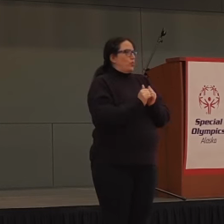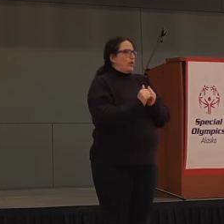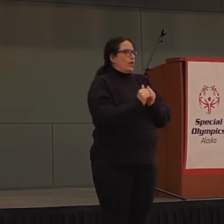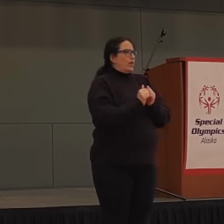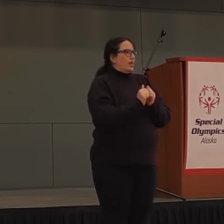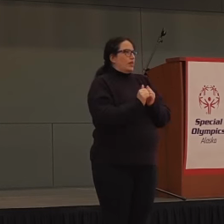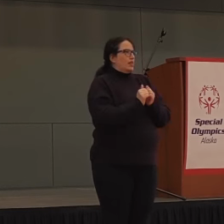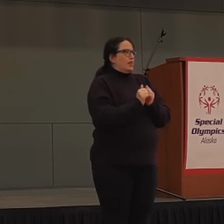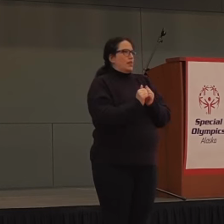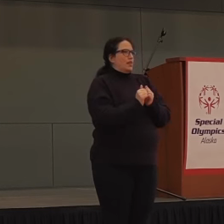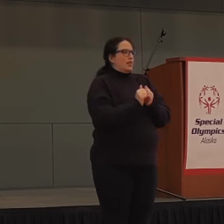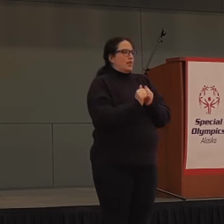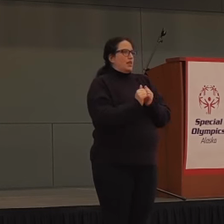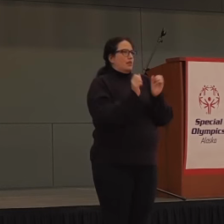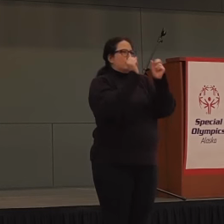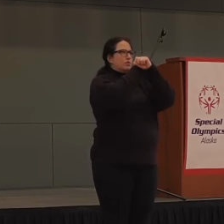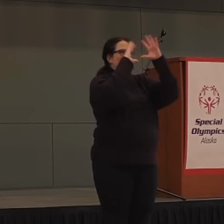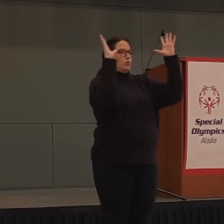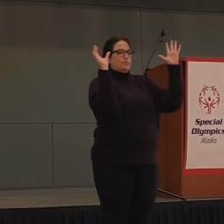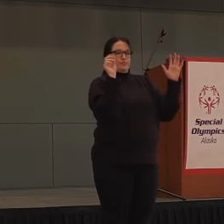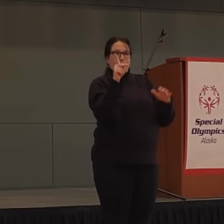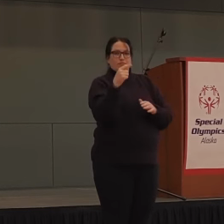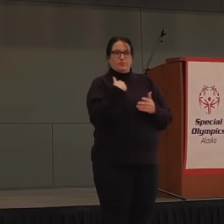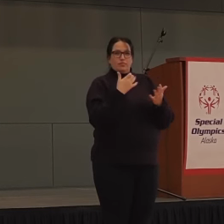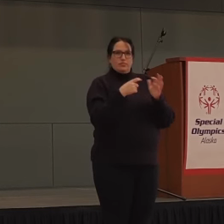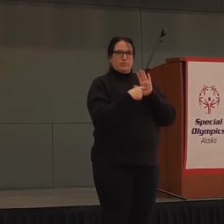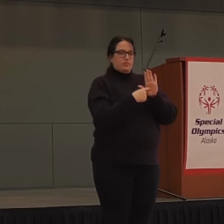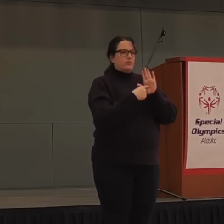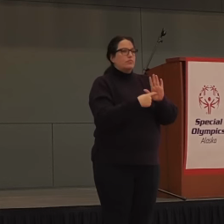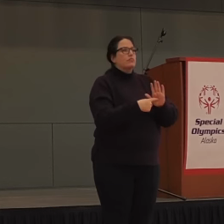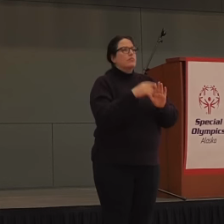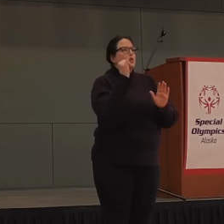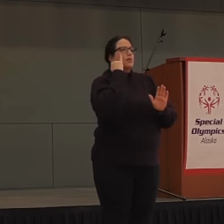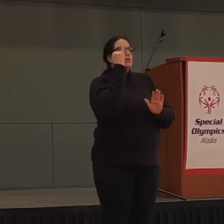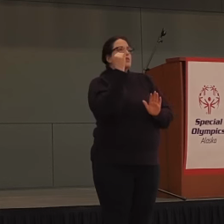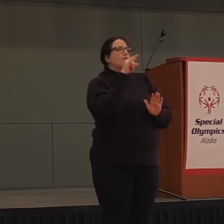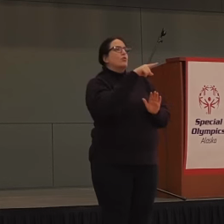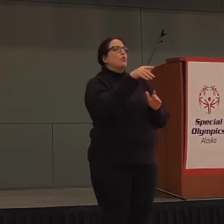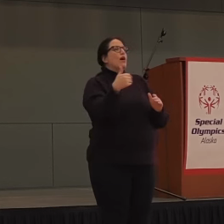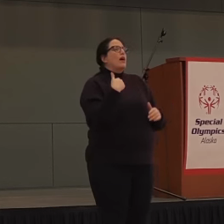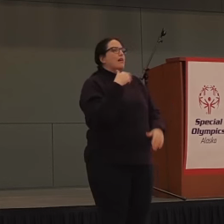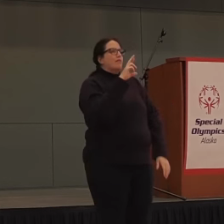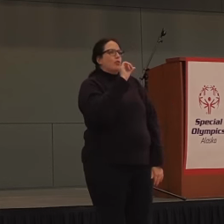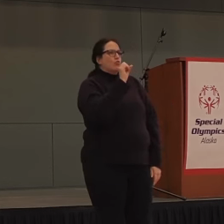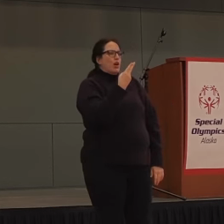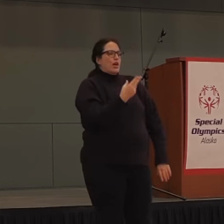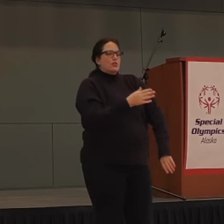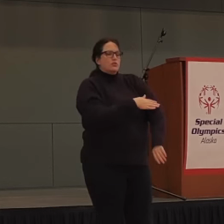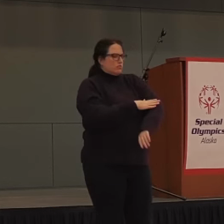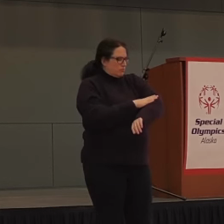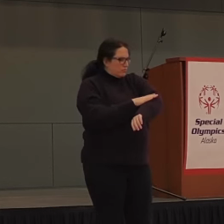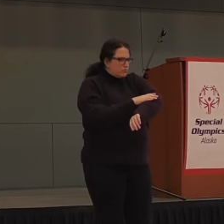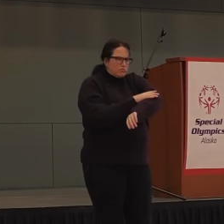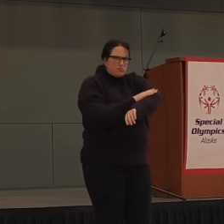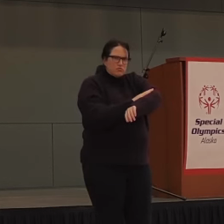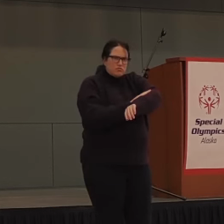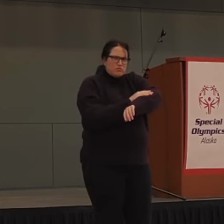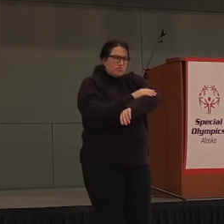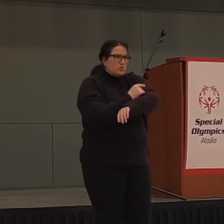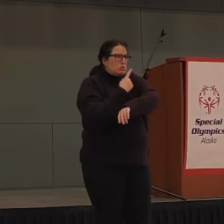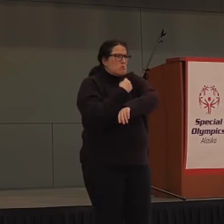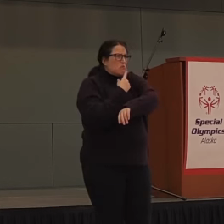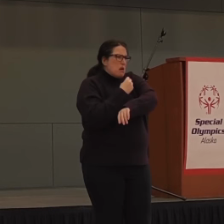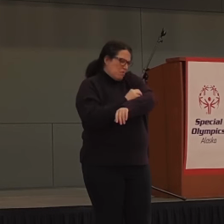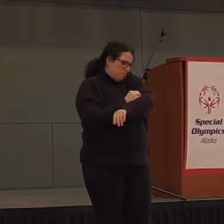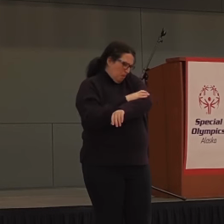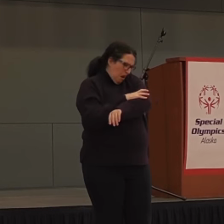Imagine you have a rash on your skin. What possibly could cause a rash on the skin?